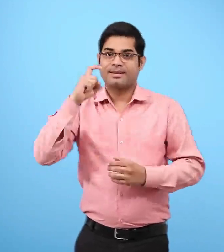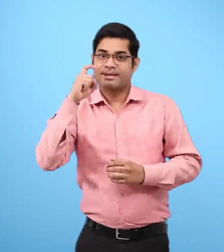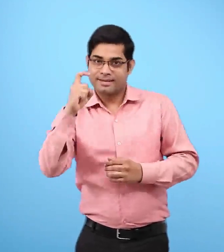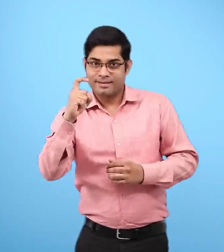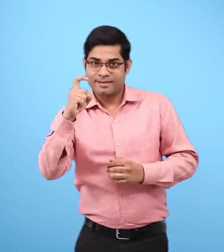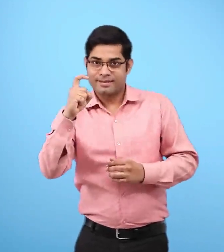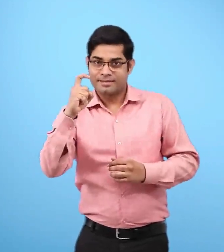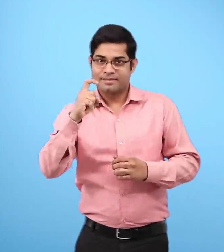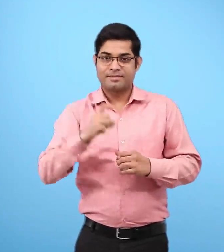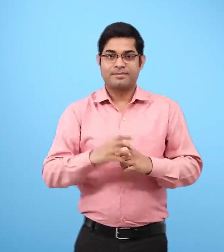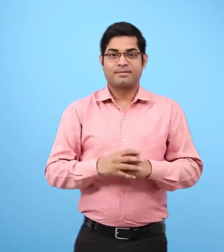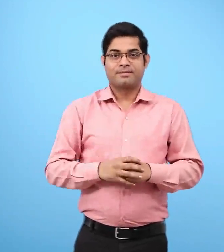7.